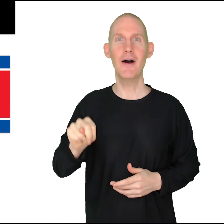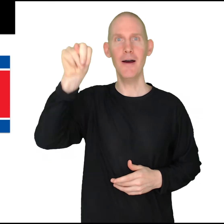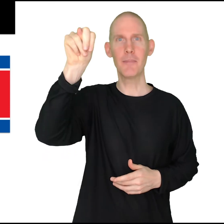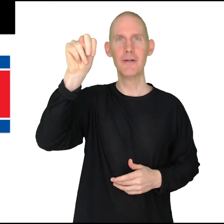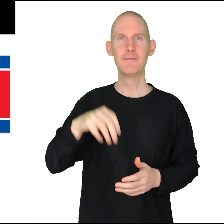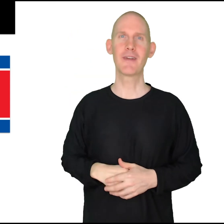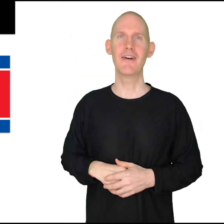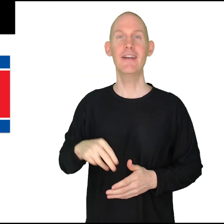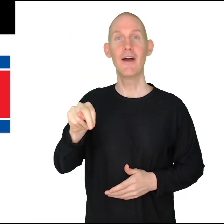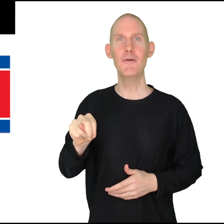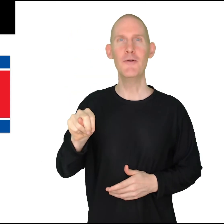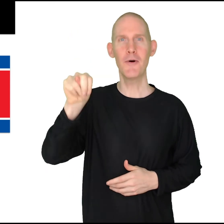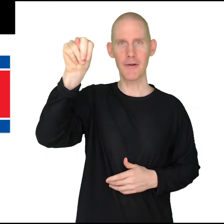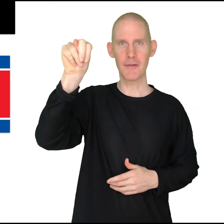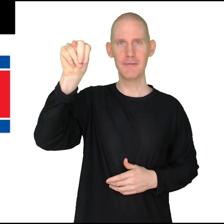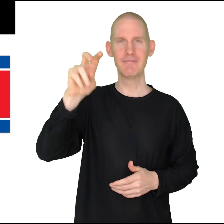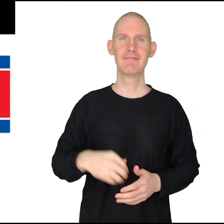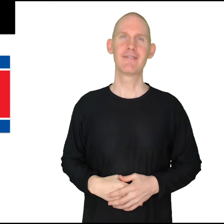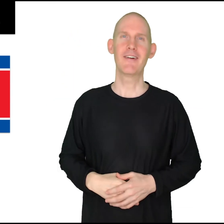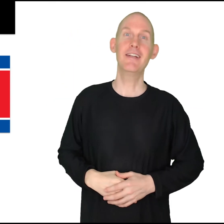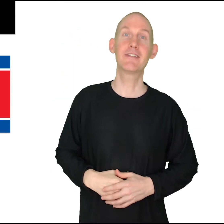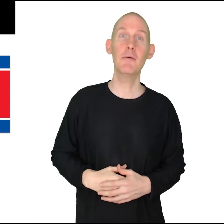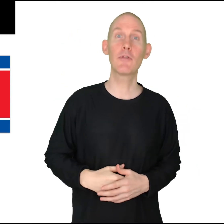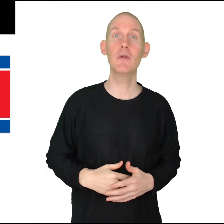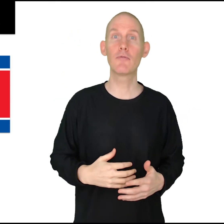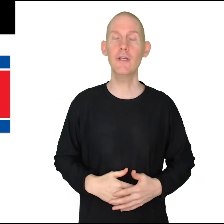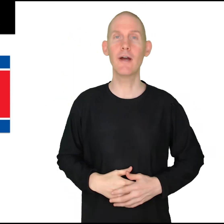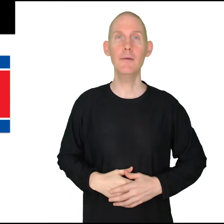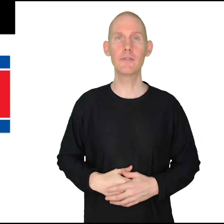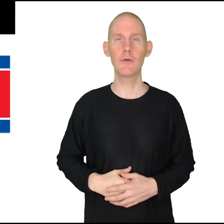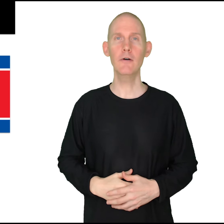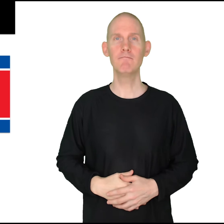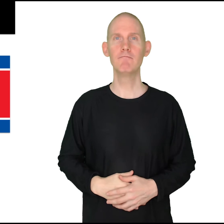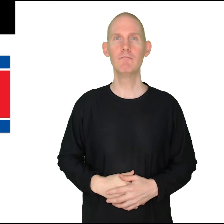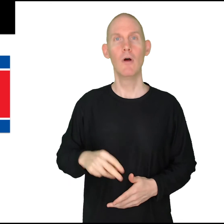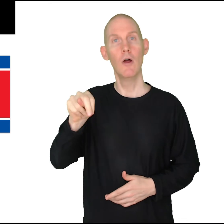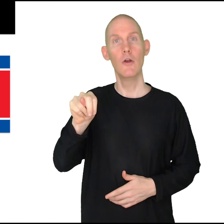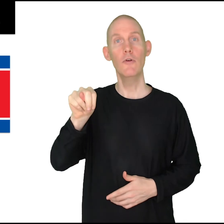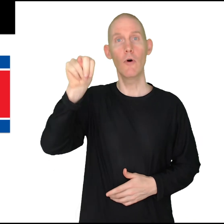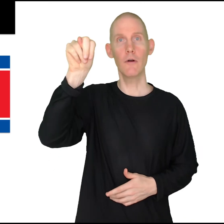up. All right. North. All right, sign with me 3 times. Here we go. North,